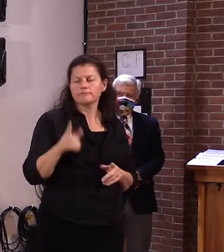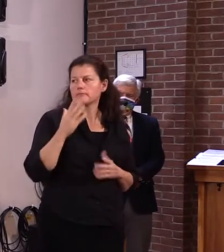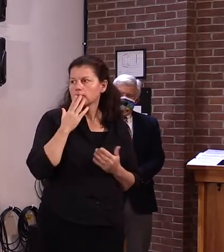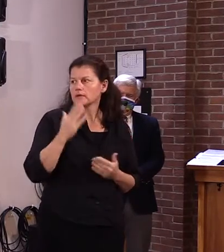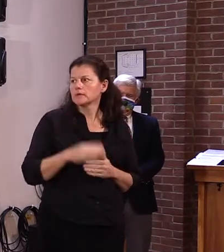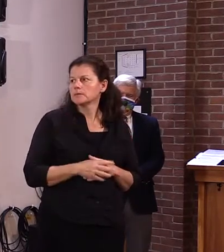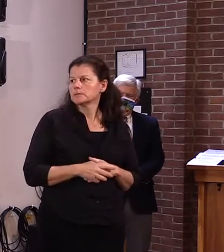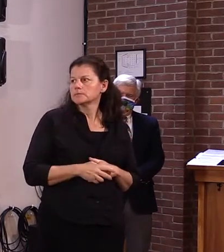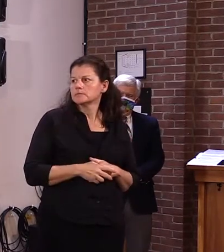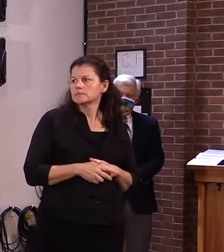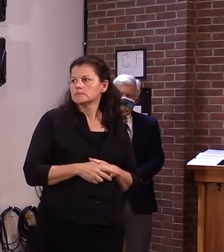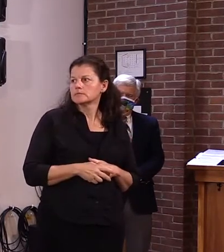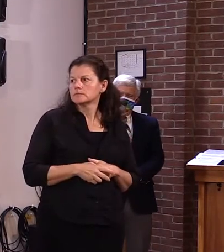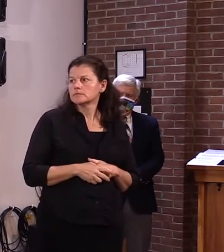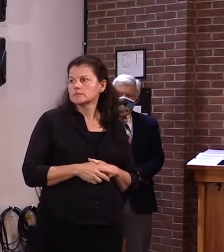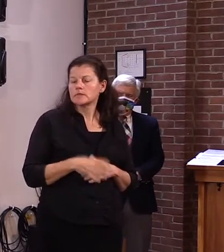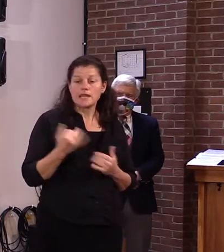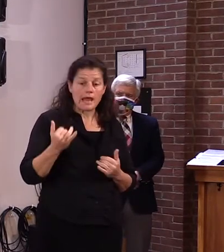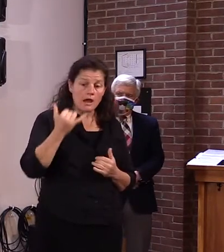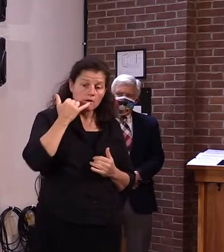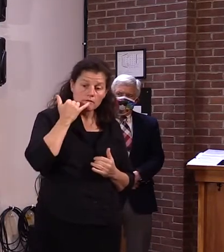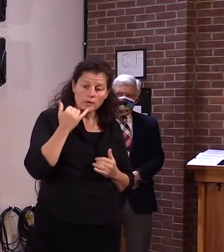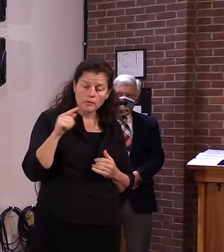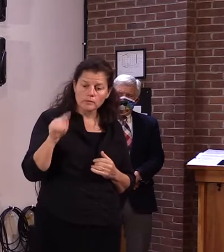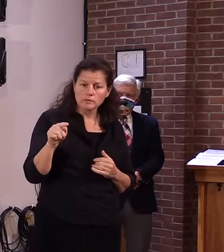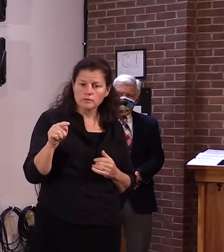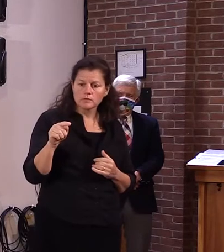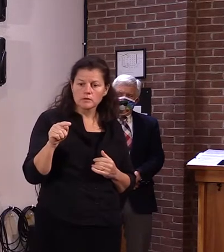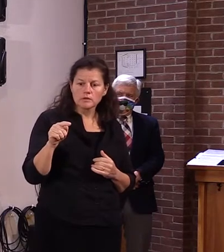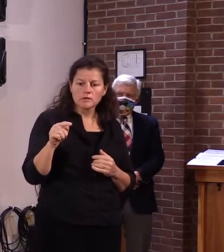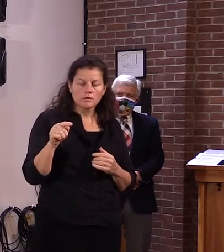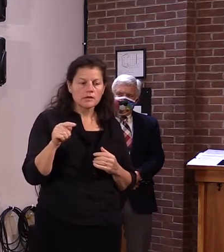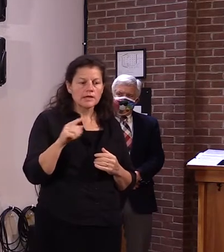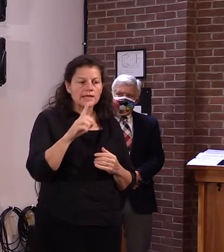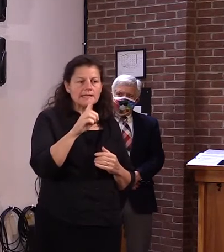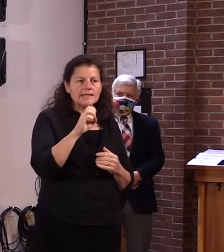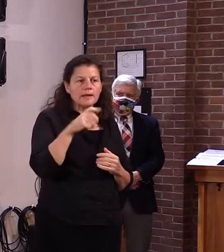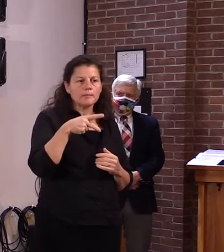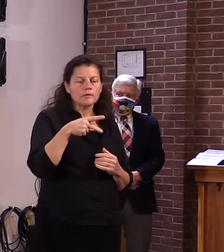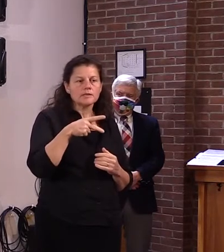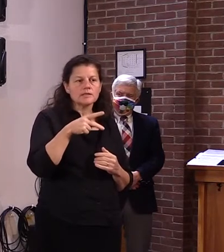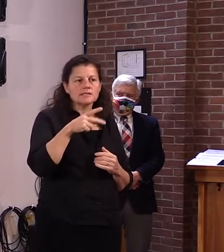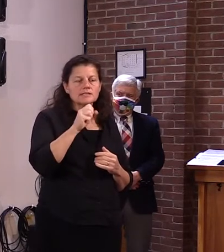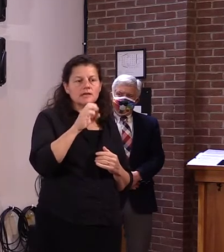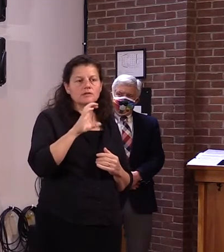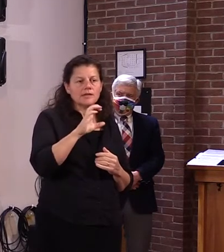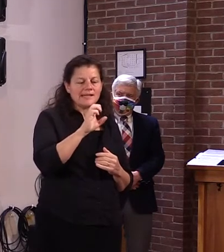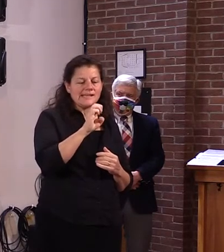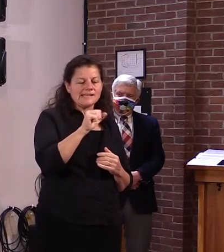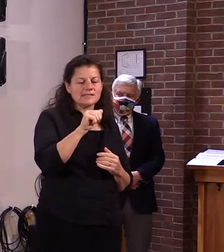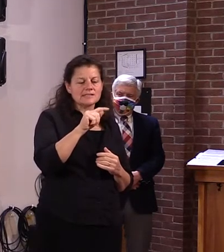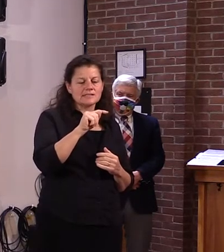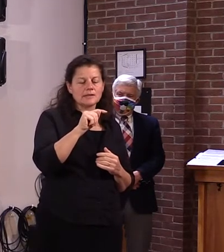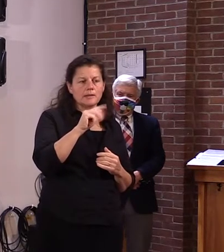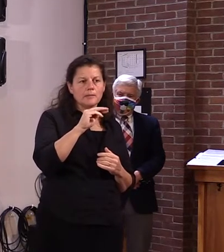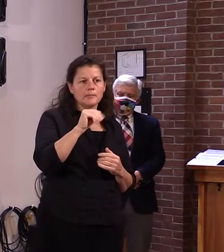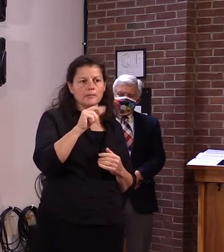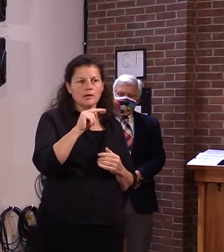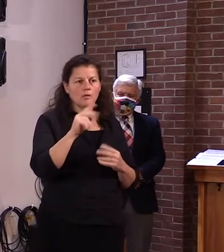Thank you on that. And we'll go to the phone, either Deputy Secretary Eastman or Secretary Tebbets.